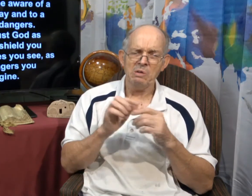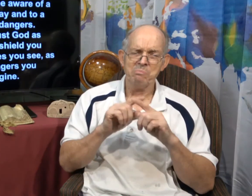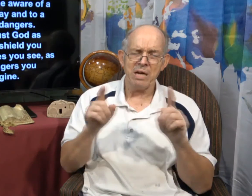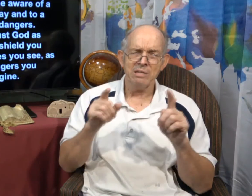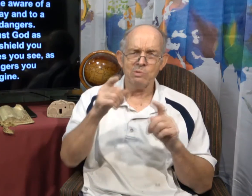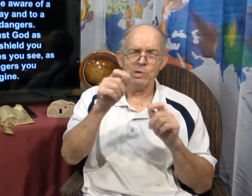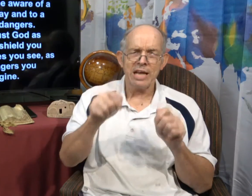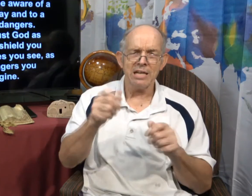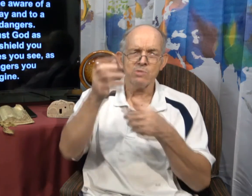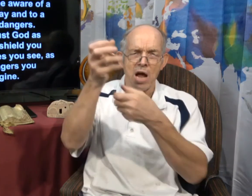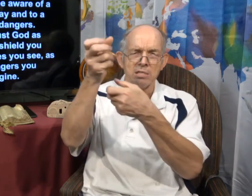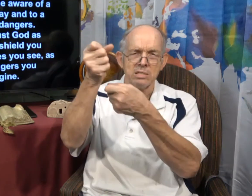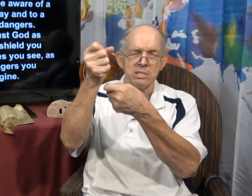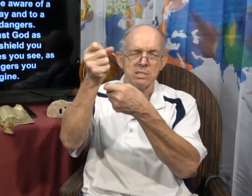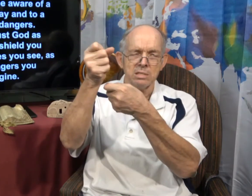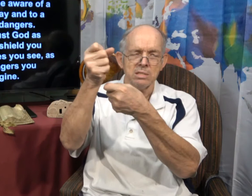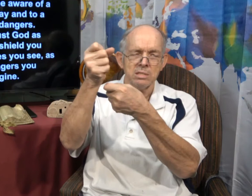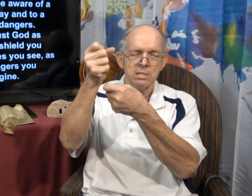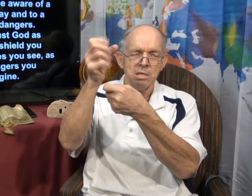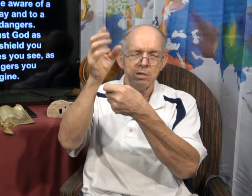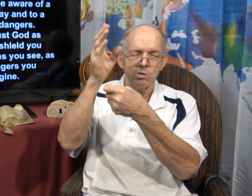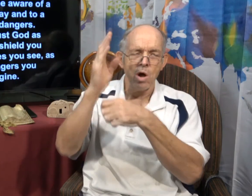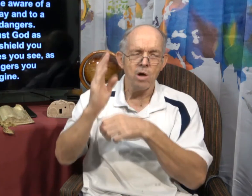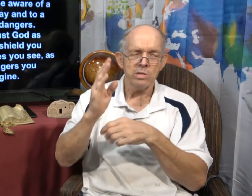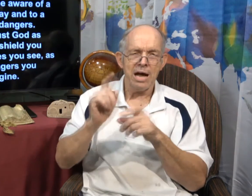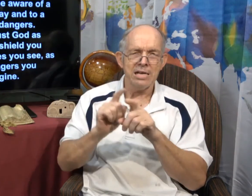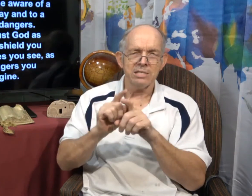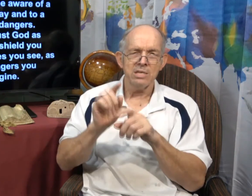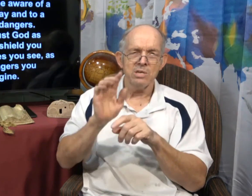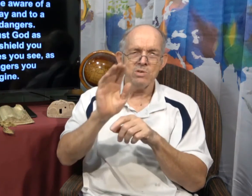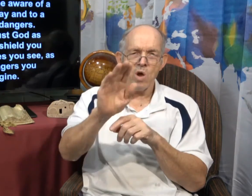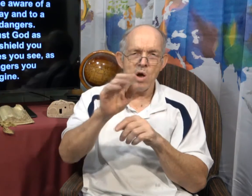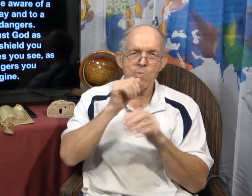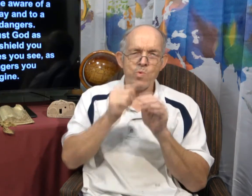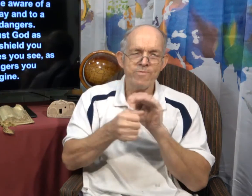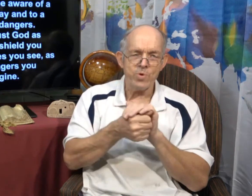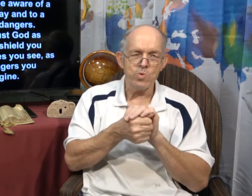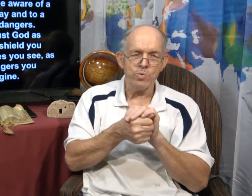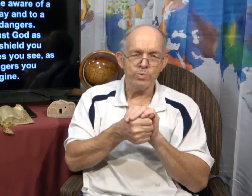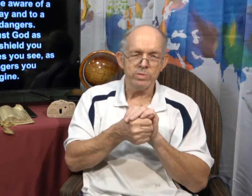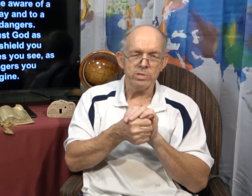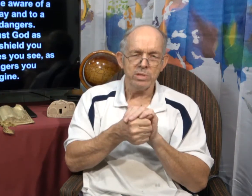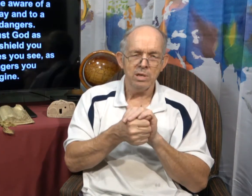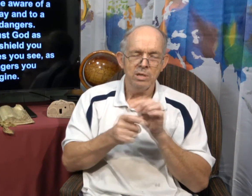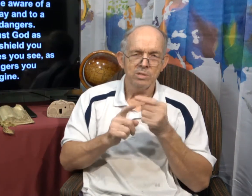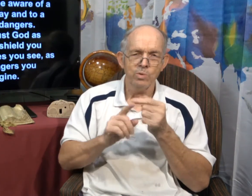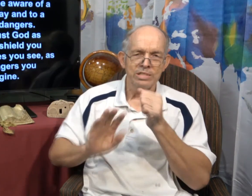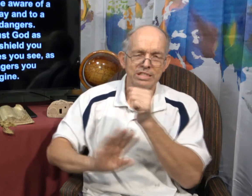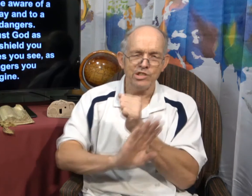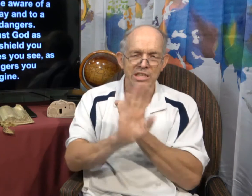but you can't dress. God is your refuge to shield